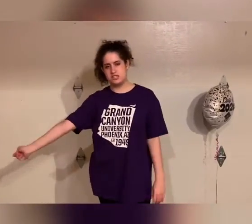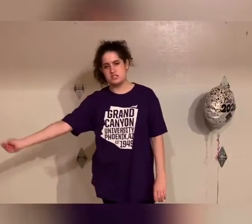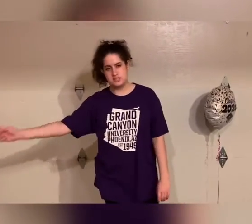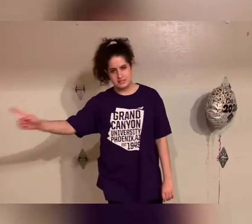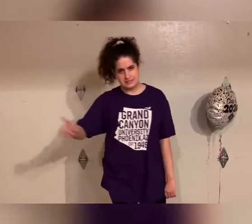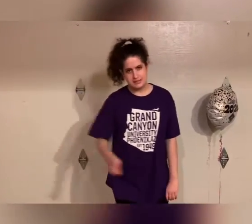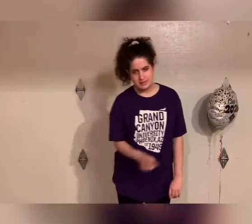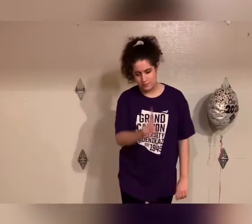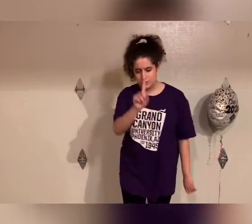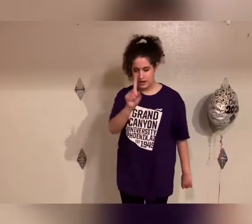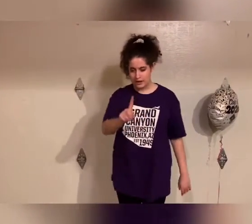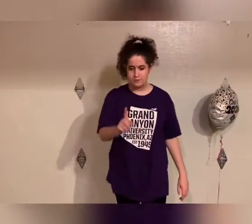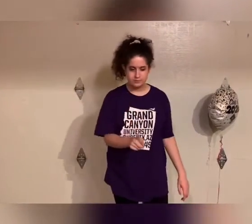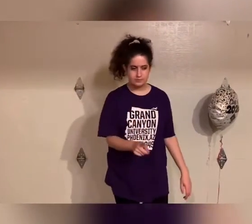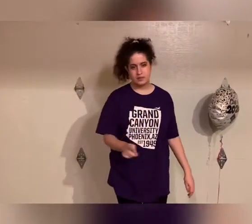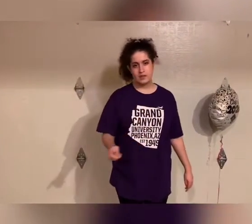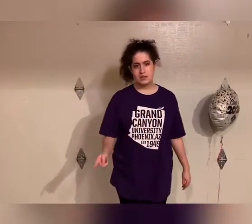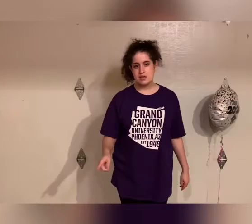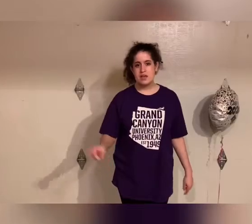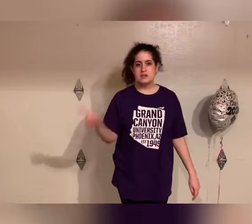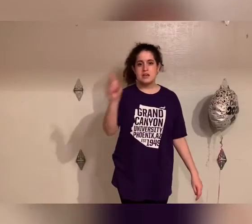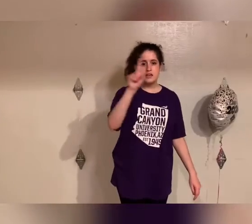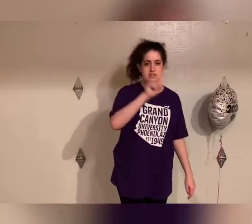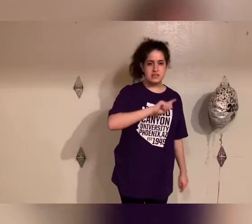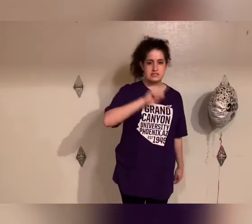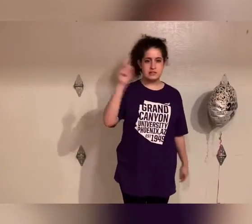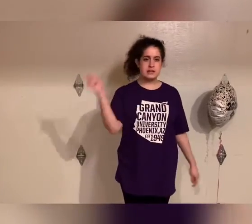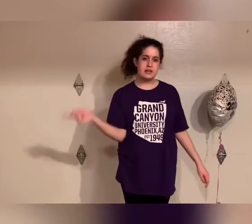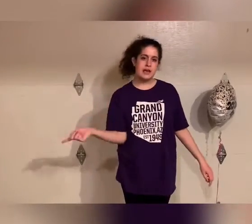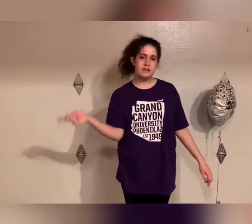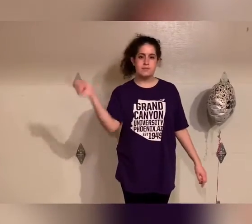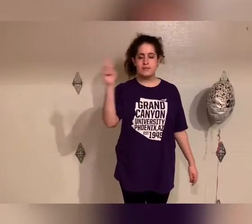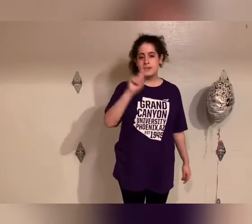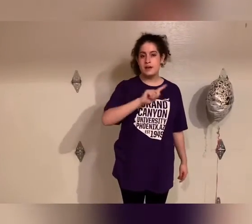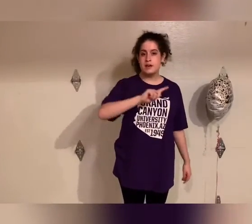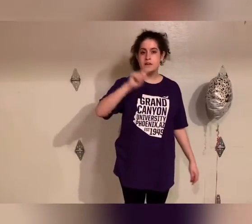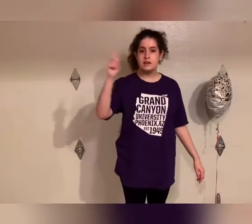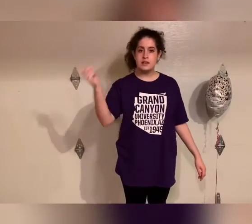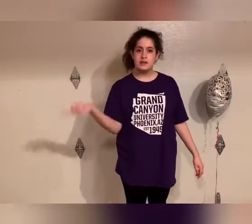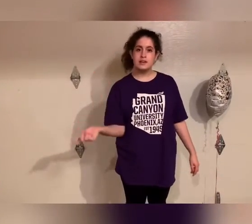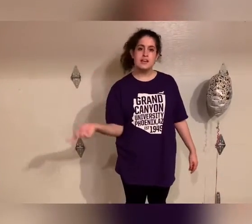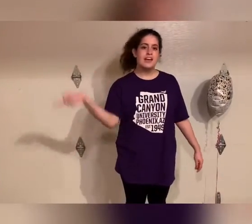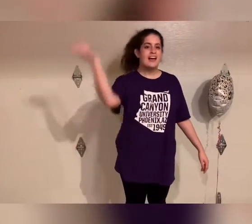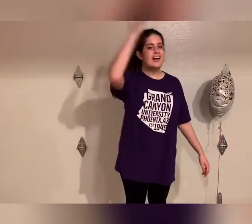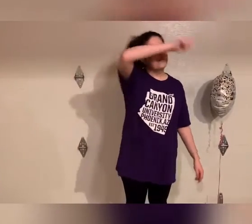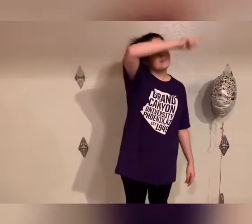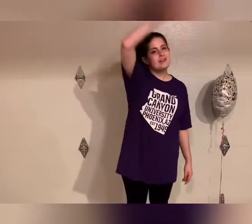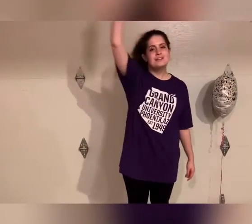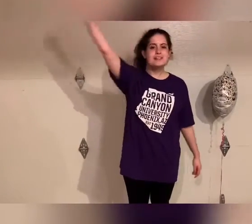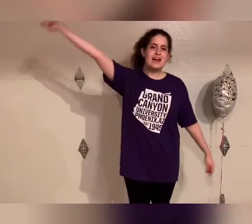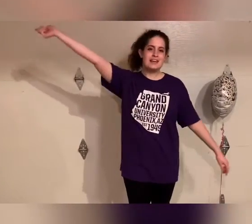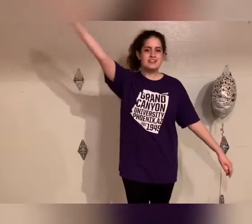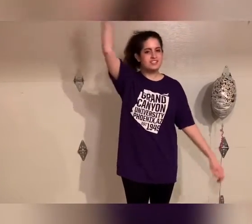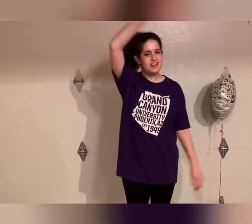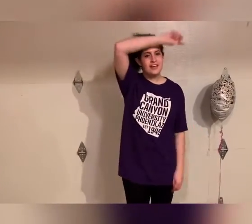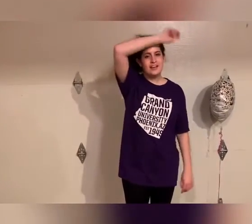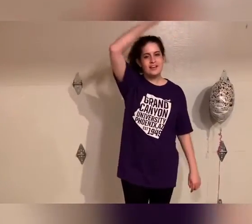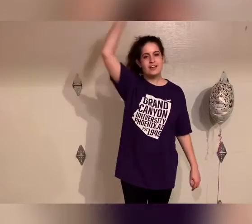Jesus. Have your light out. This little light of mine, I'm gonna let it